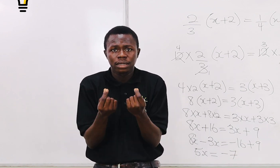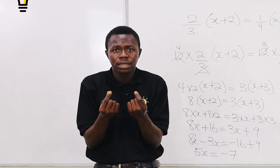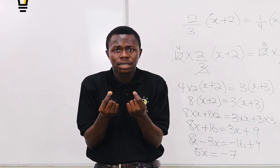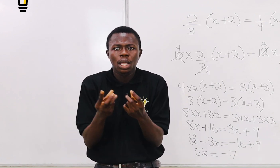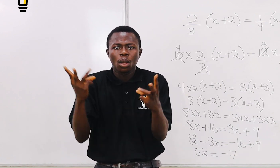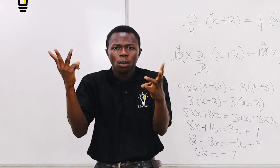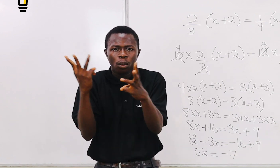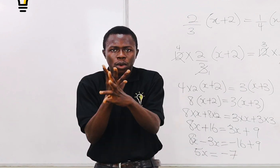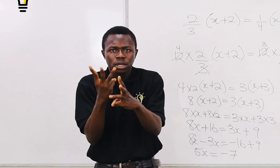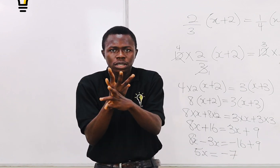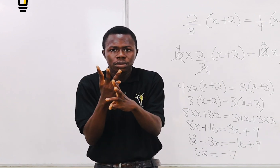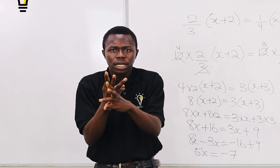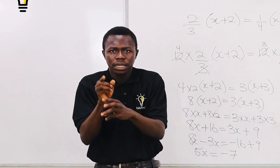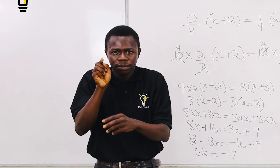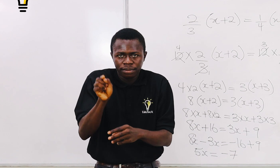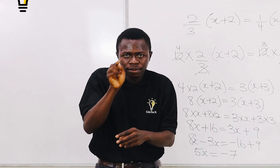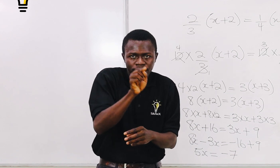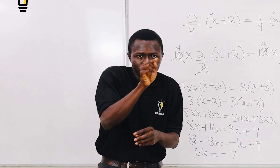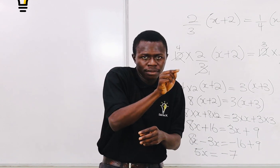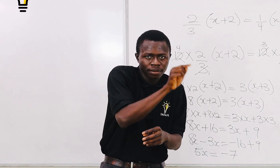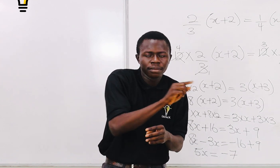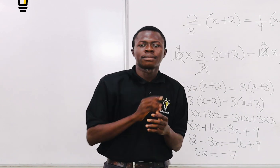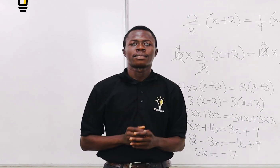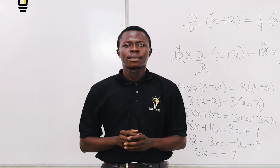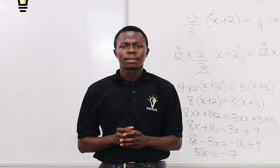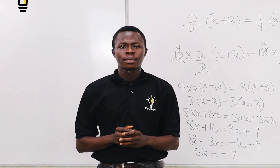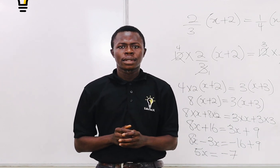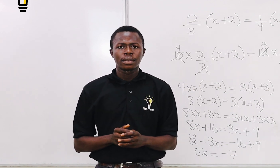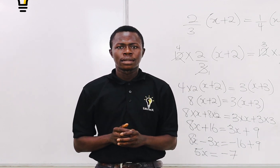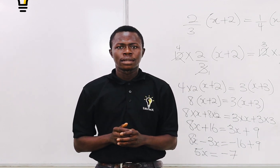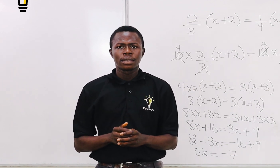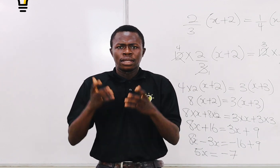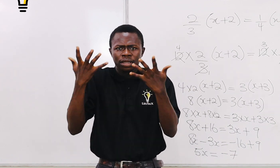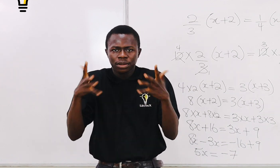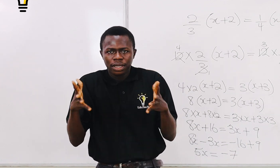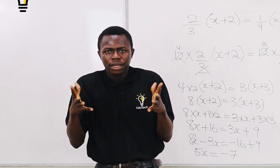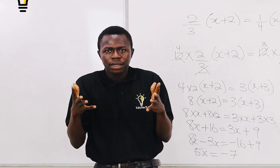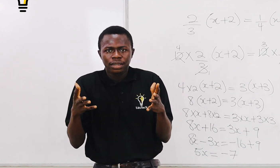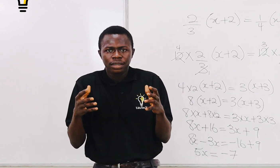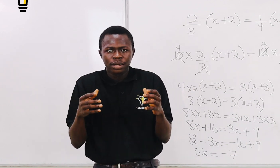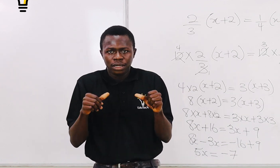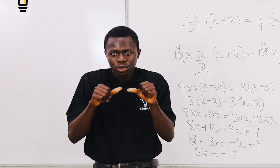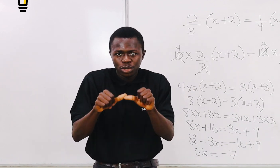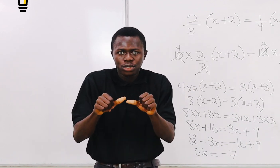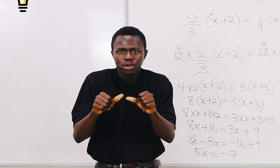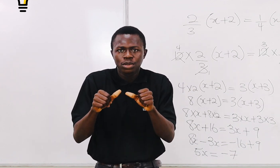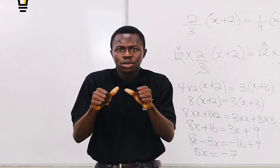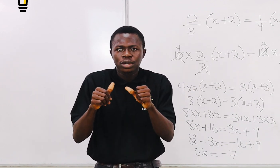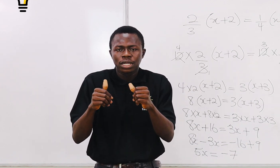that, we multiply each term in the expression by the LCM. After we are